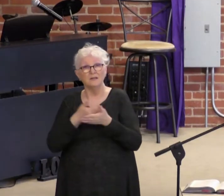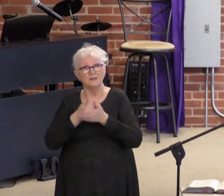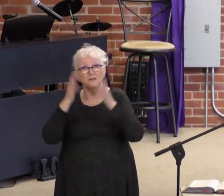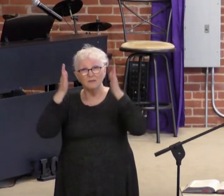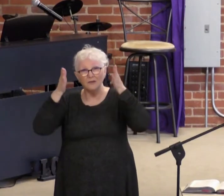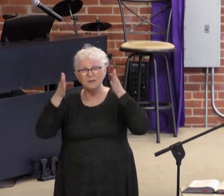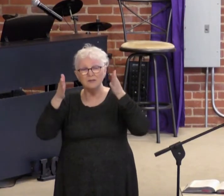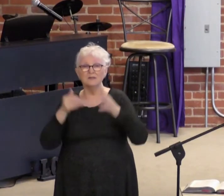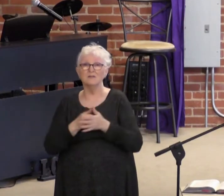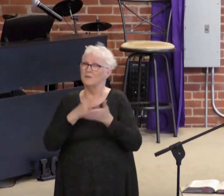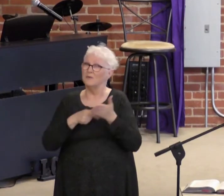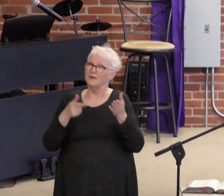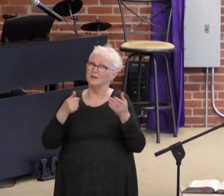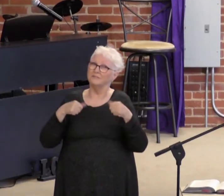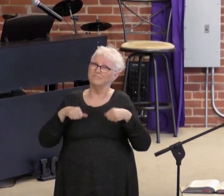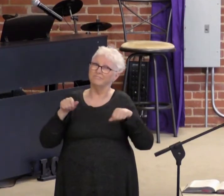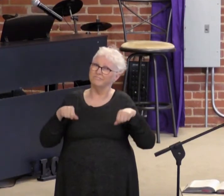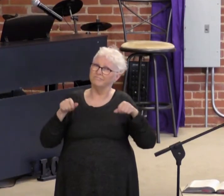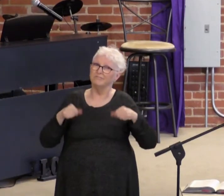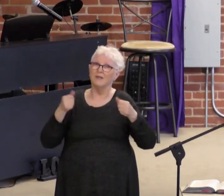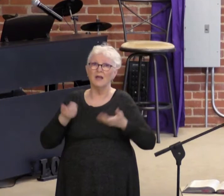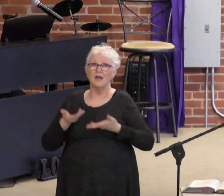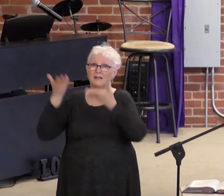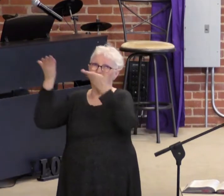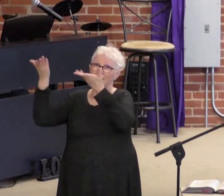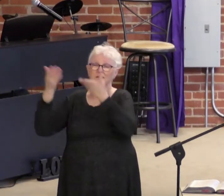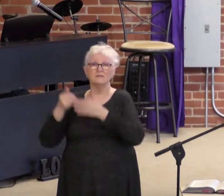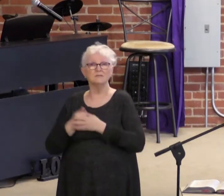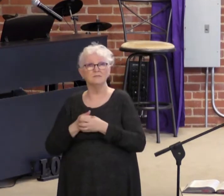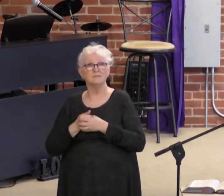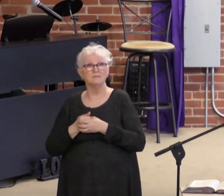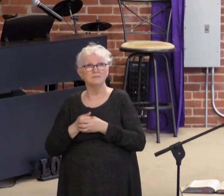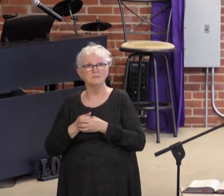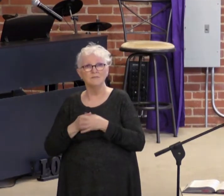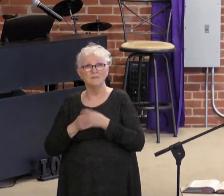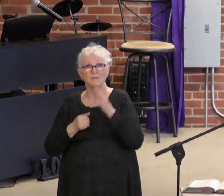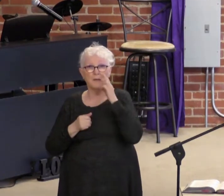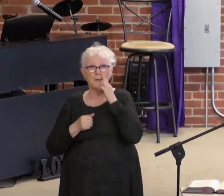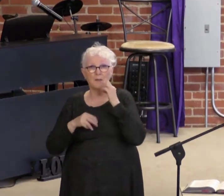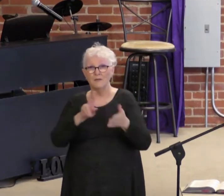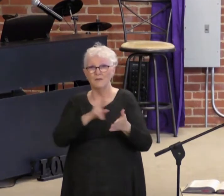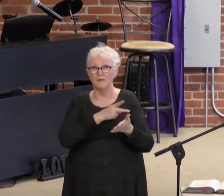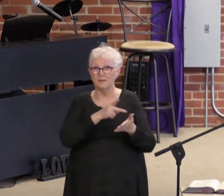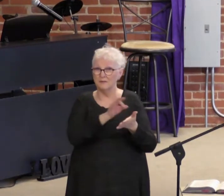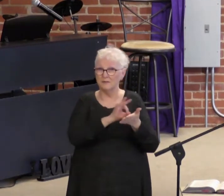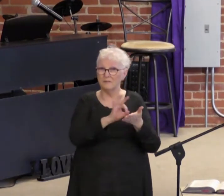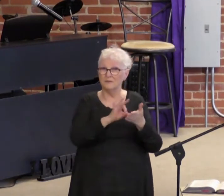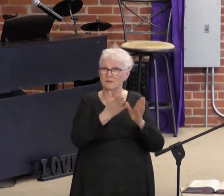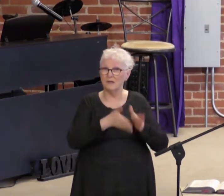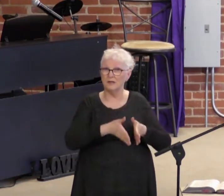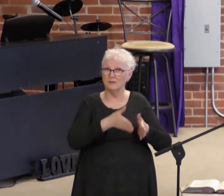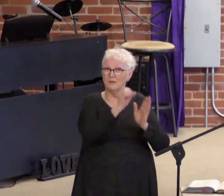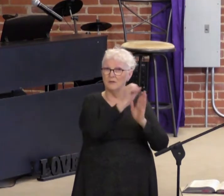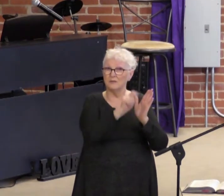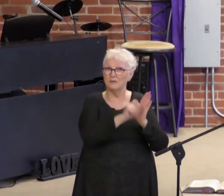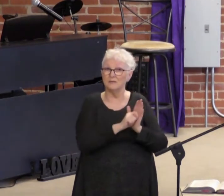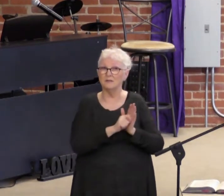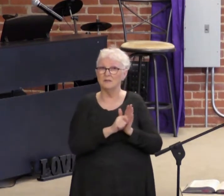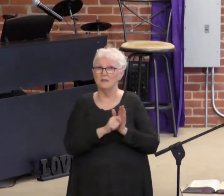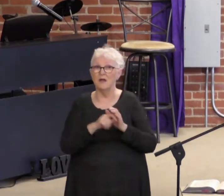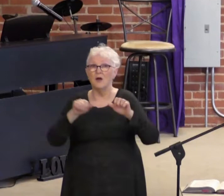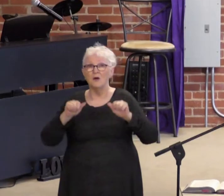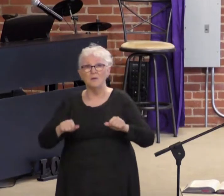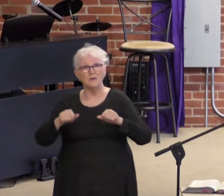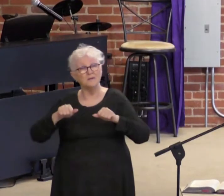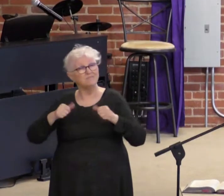give back to the Lord. The psalmist in the Old Testament asked a question, what can I render unto